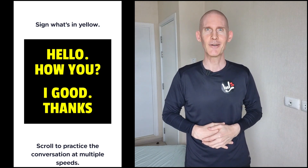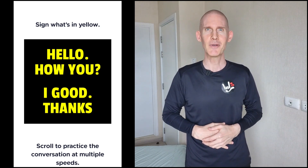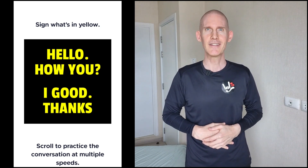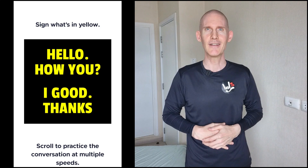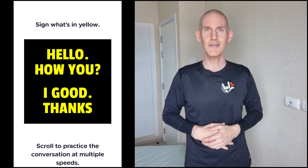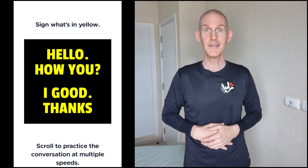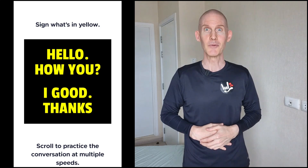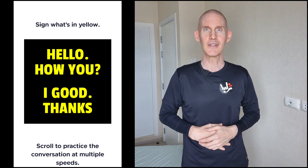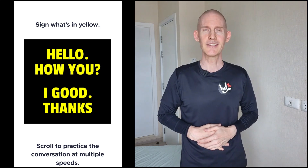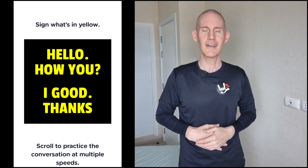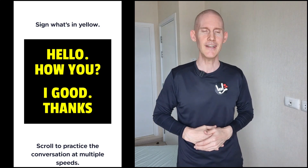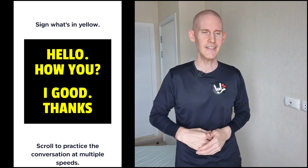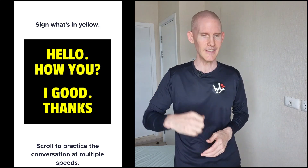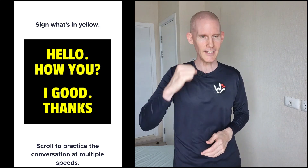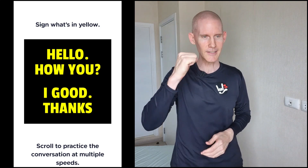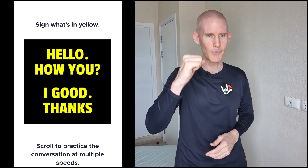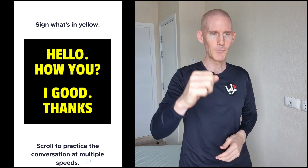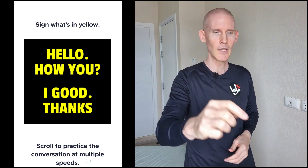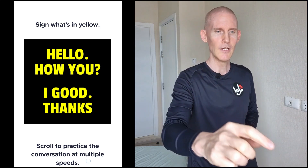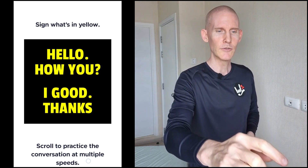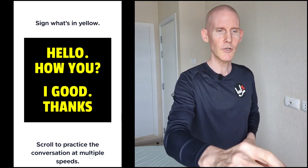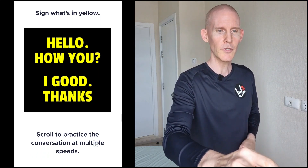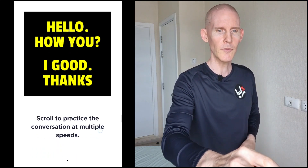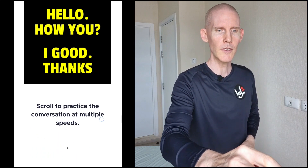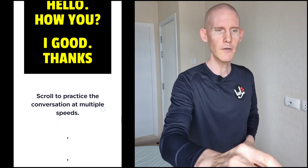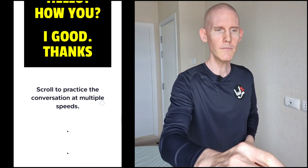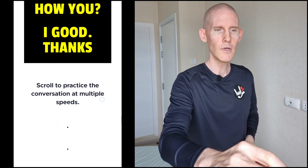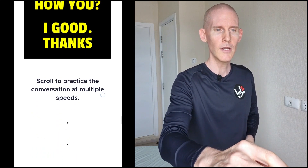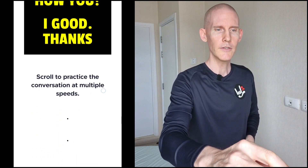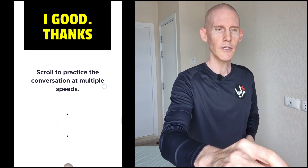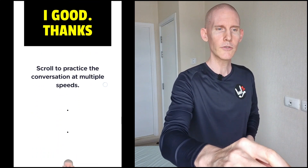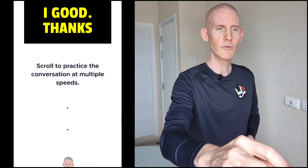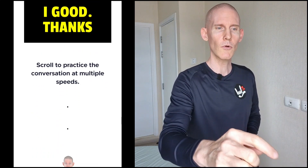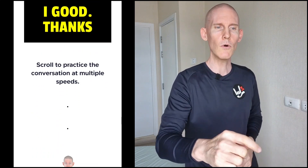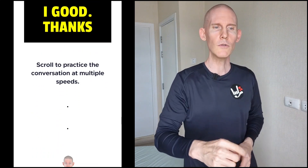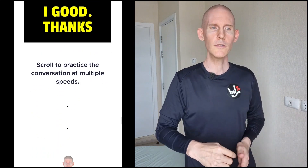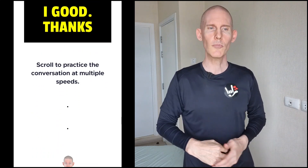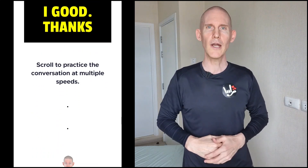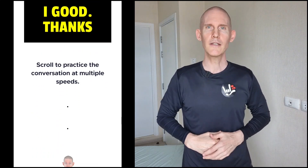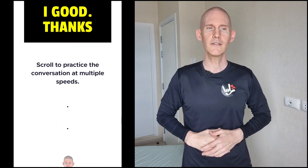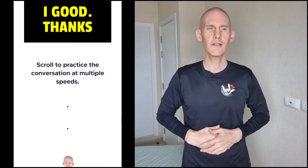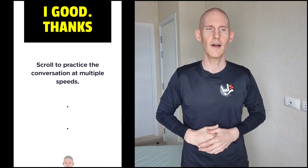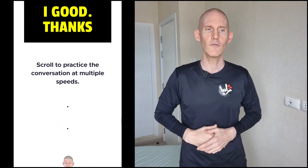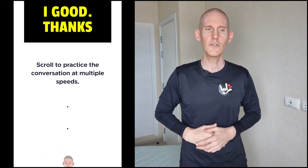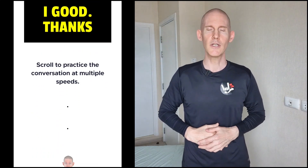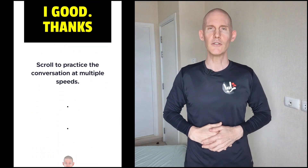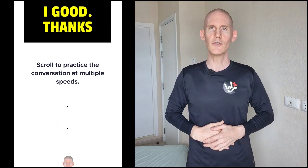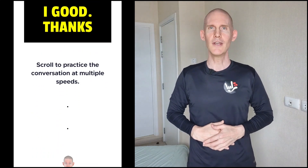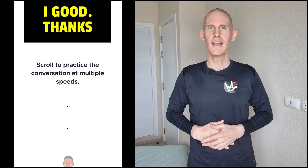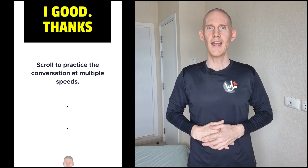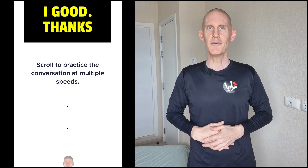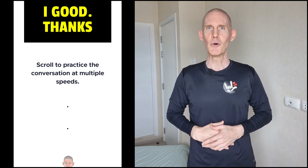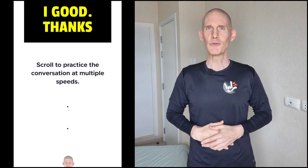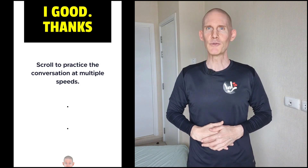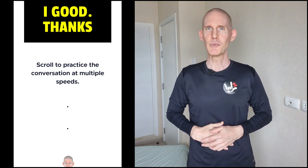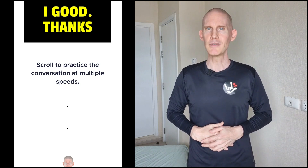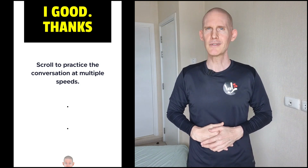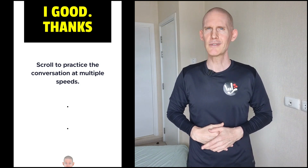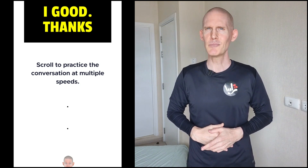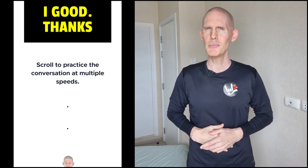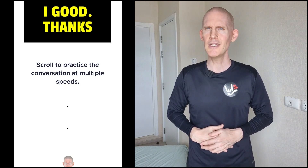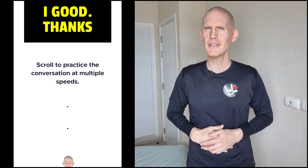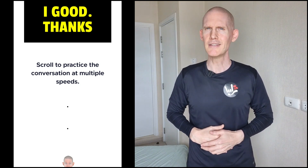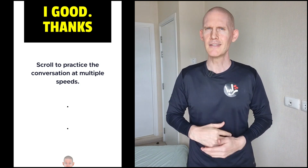All right, shall we continue? We're going to sign? Yes. So here we go. It says scroll to practice the conversation at